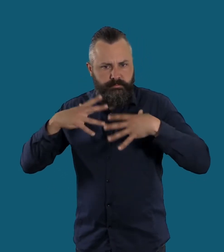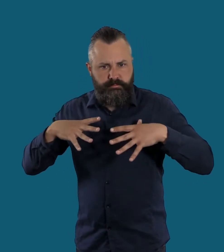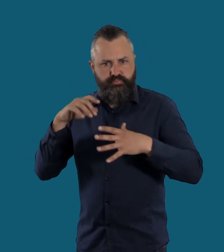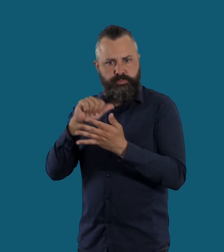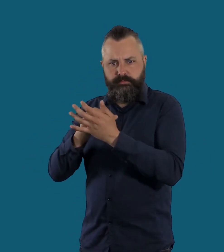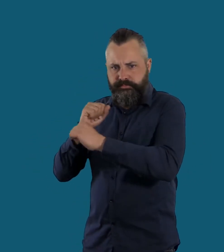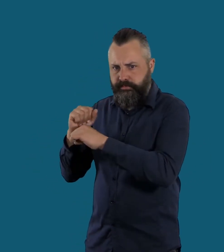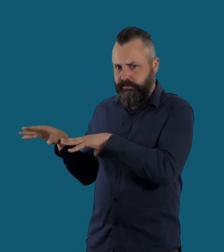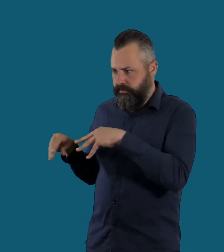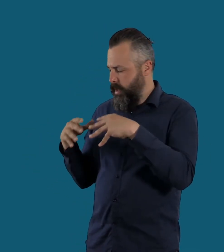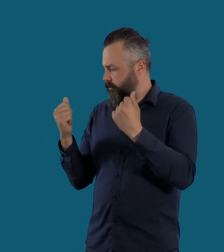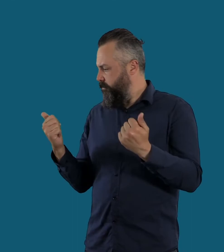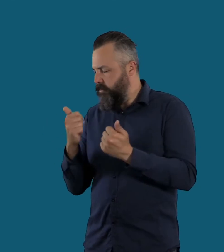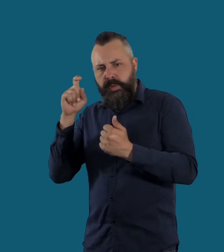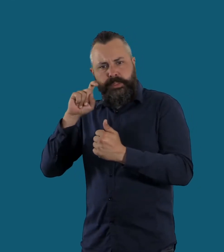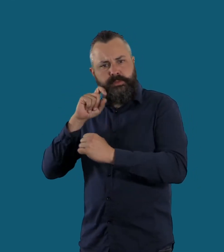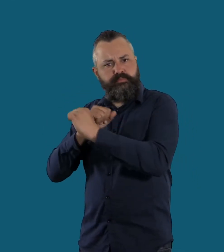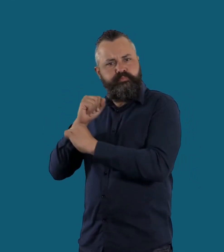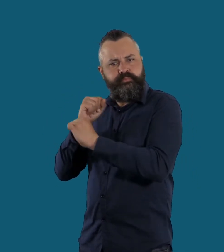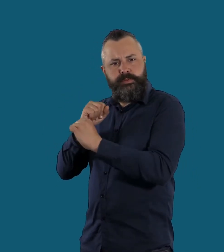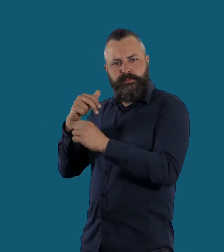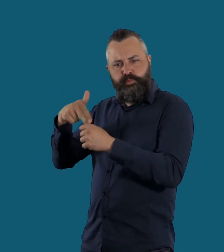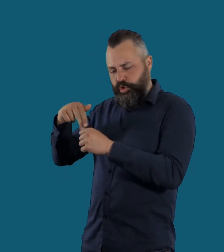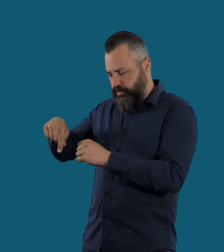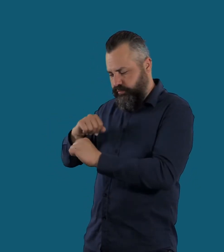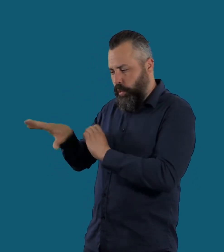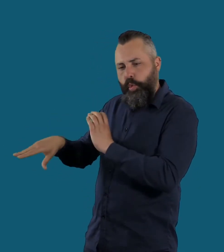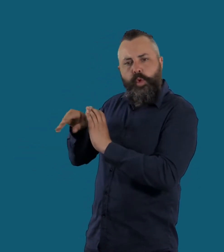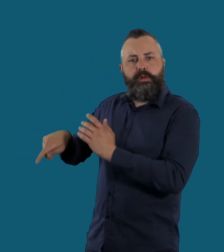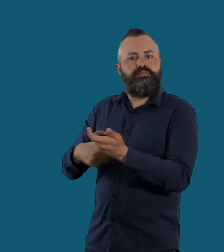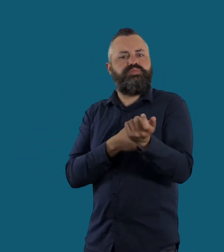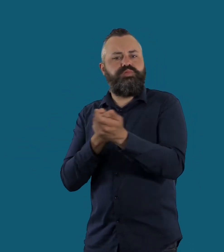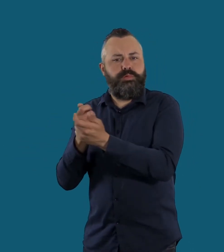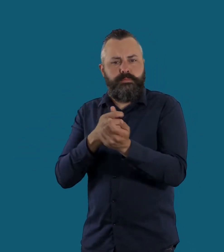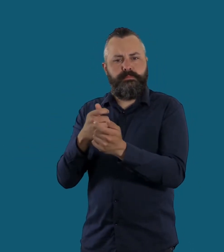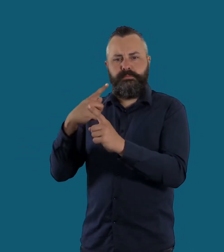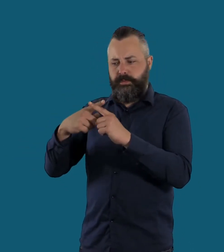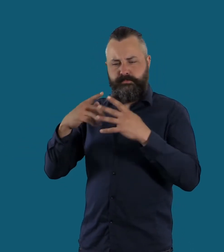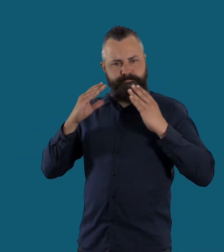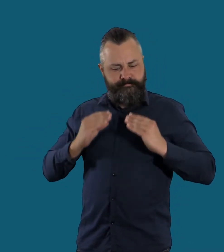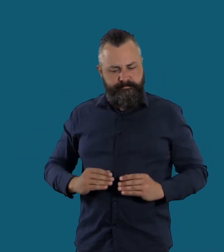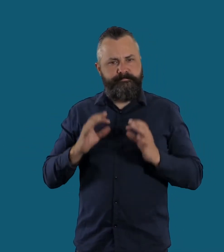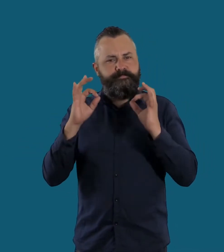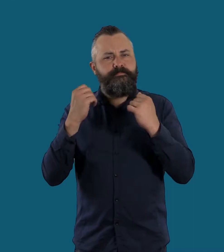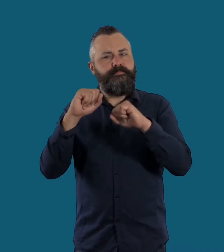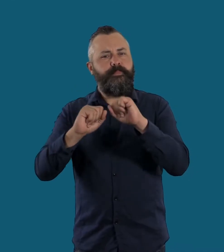This means you have the right equipment and resources to put out fires around your home. For example, enough water supply, petrol or diesel portable